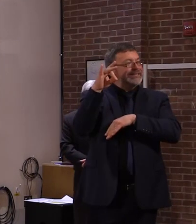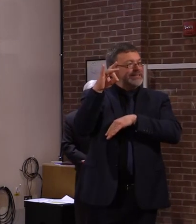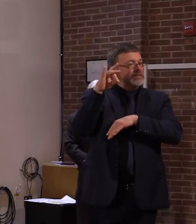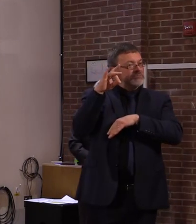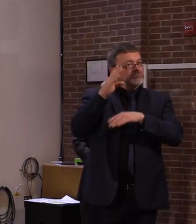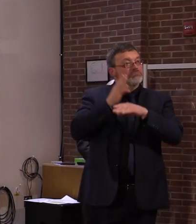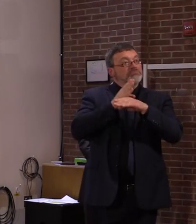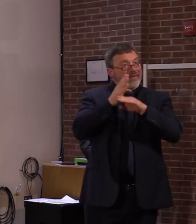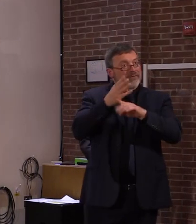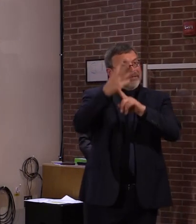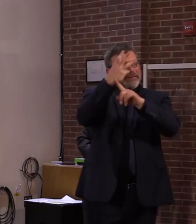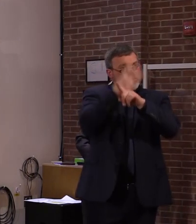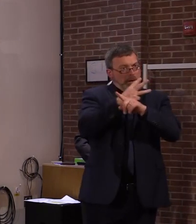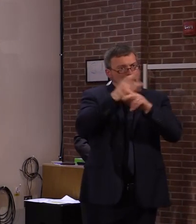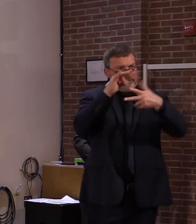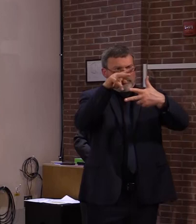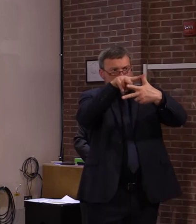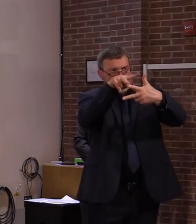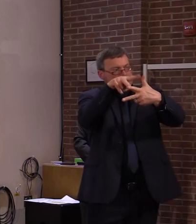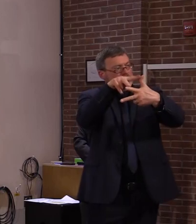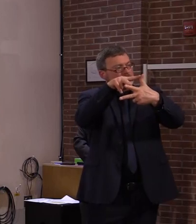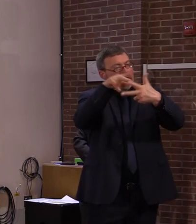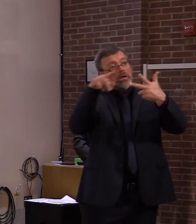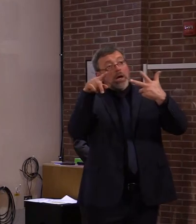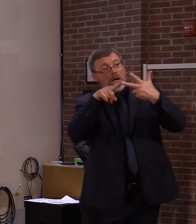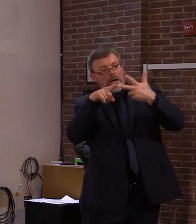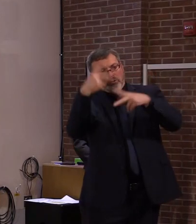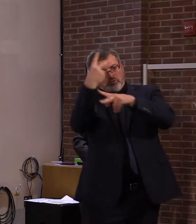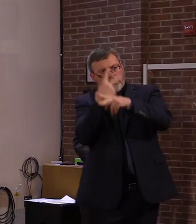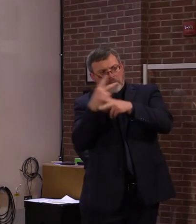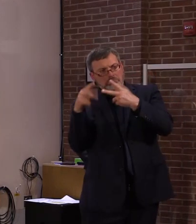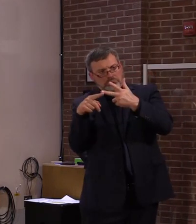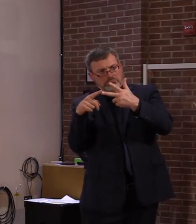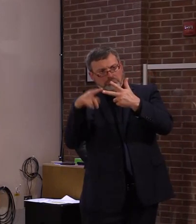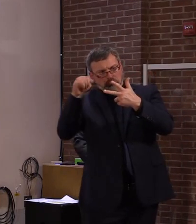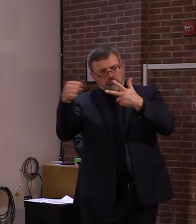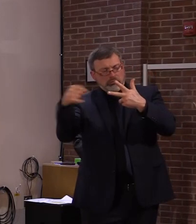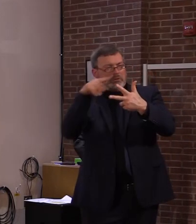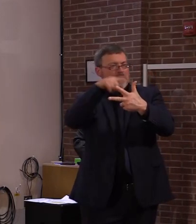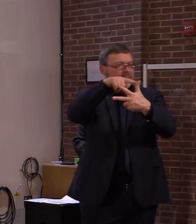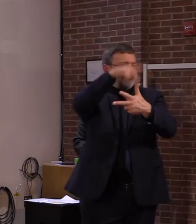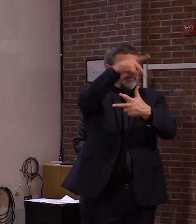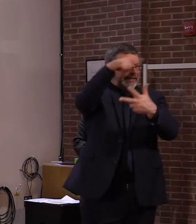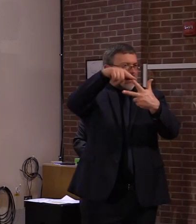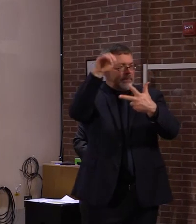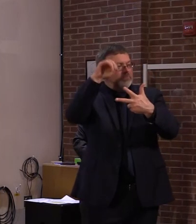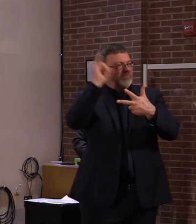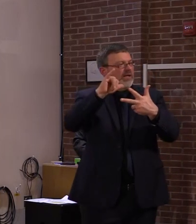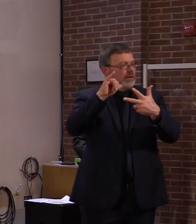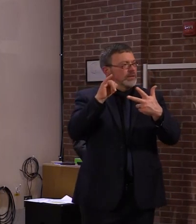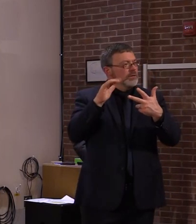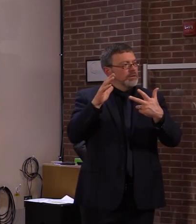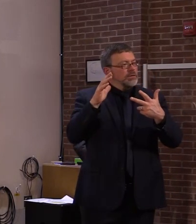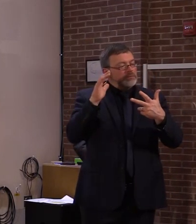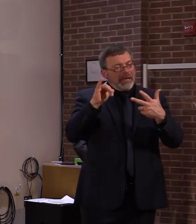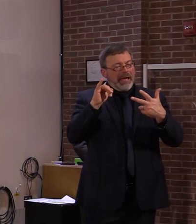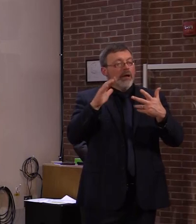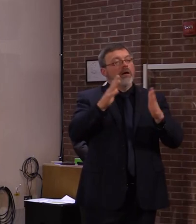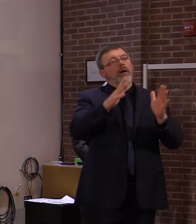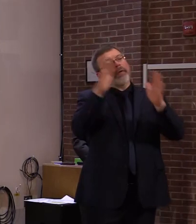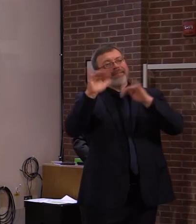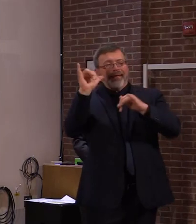Johnson vaccine at least 2 months ago. And then it goes on, it's especially important if you're 65 and older and have health